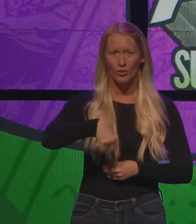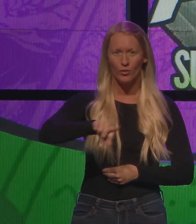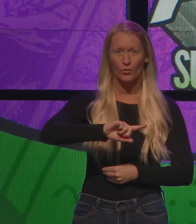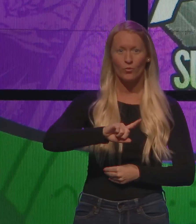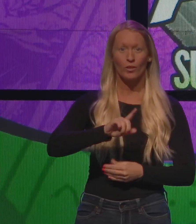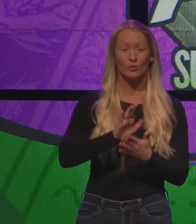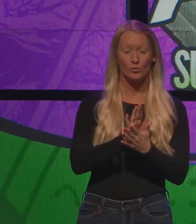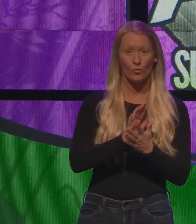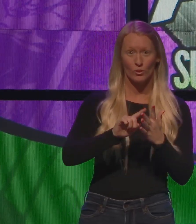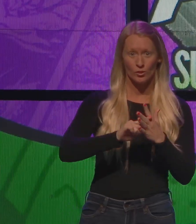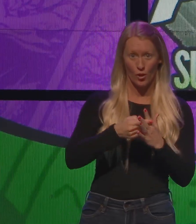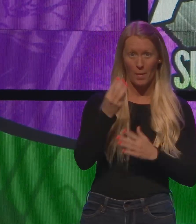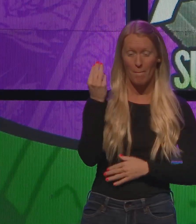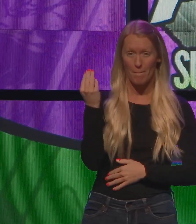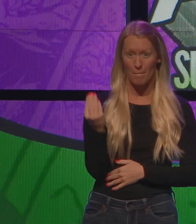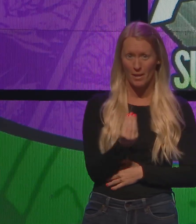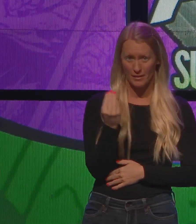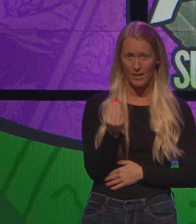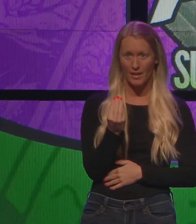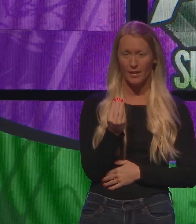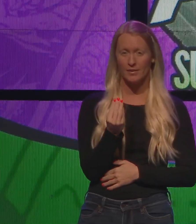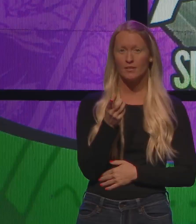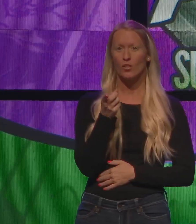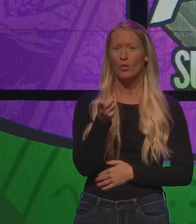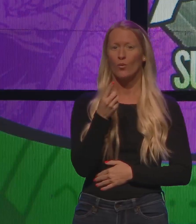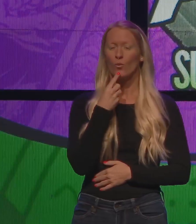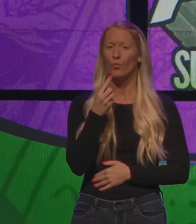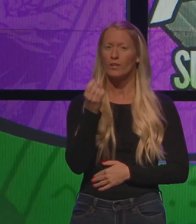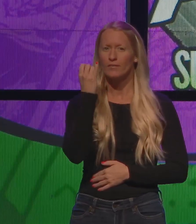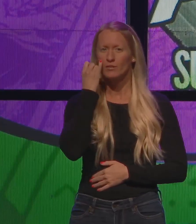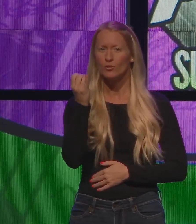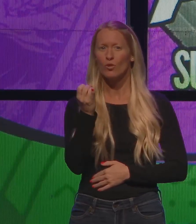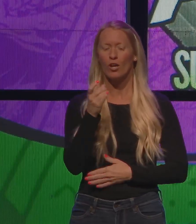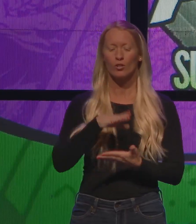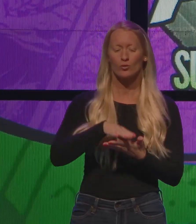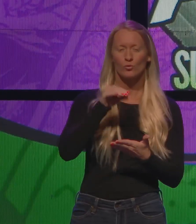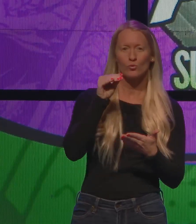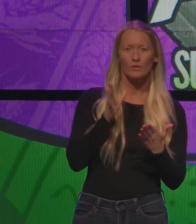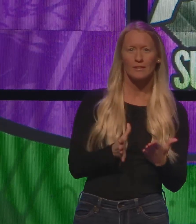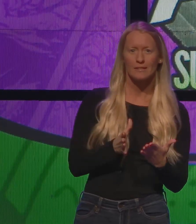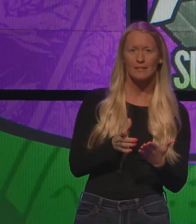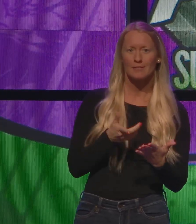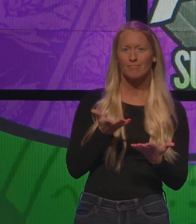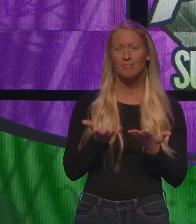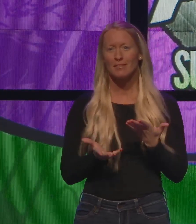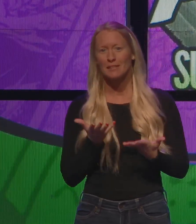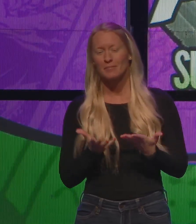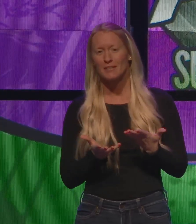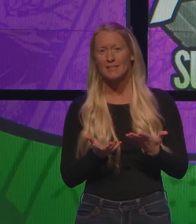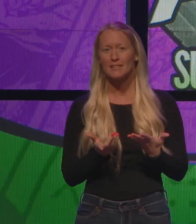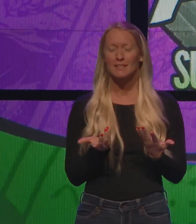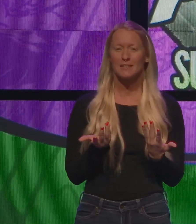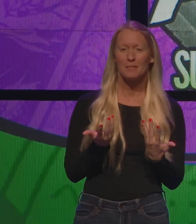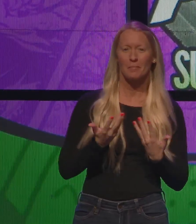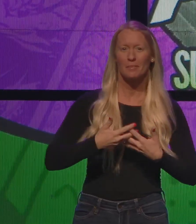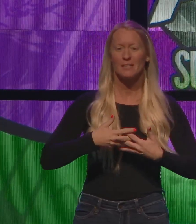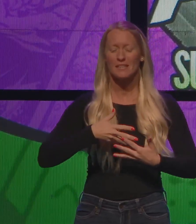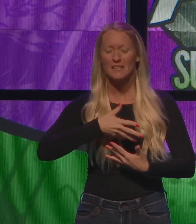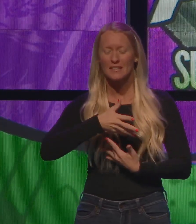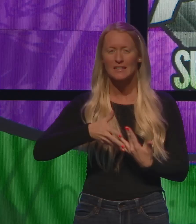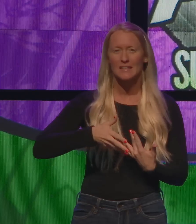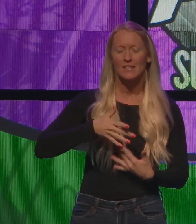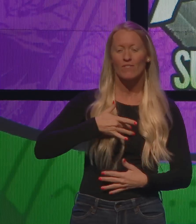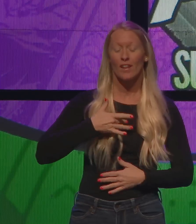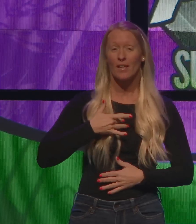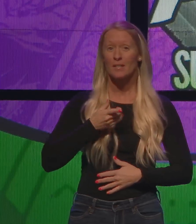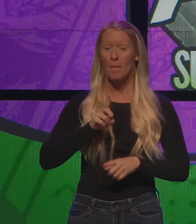on Monday. So if you are a student, probably some mixed feelings. If you are a parent, though, word